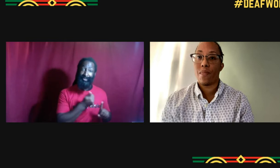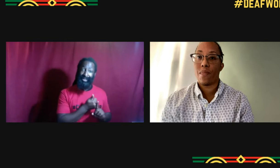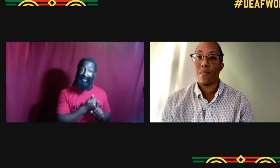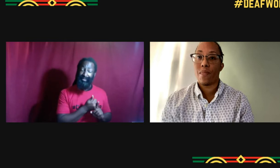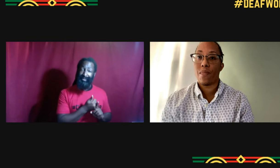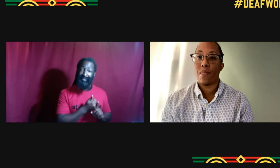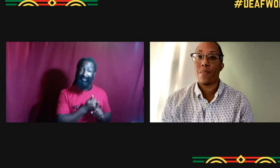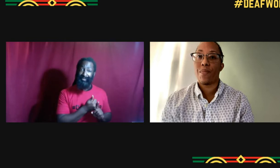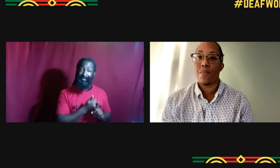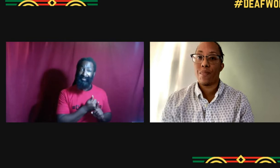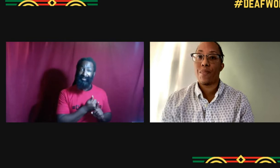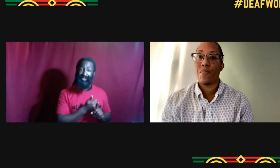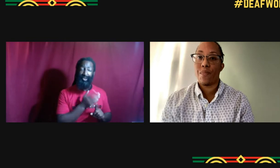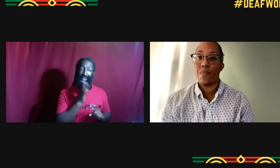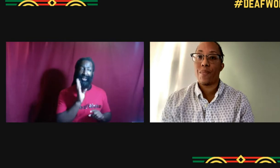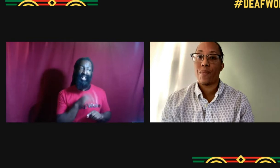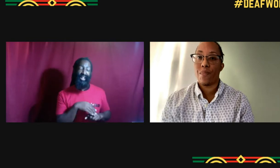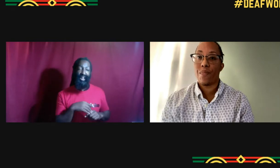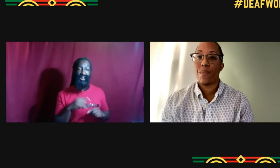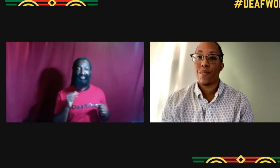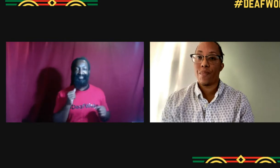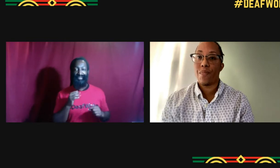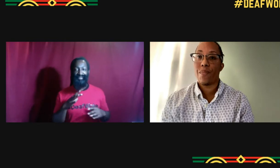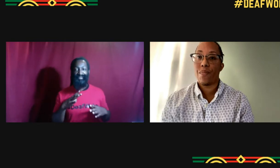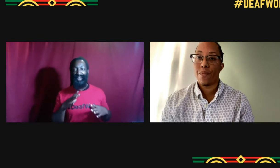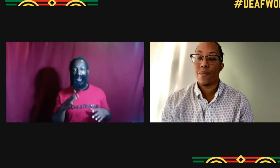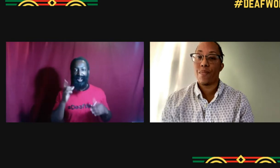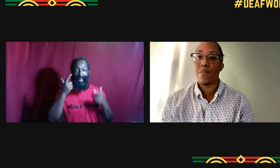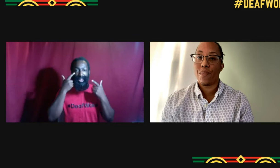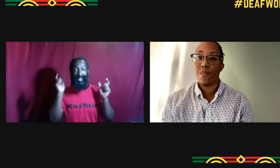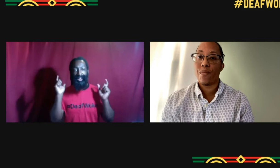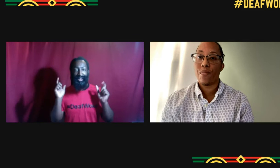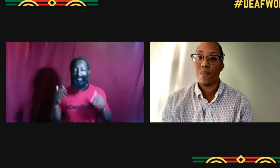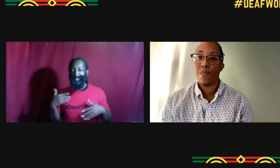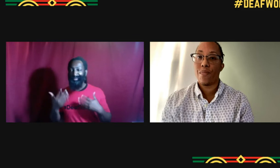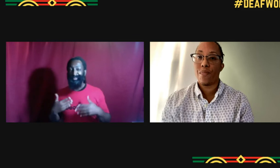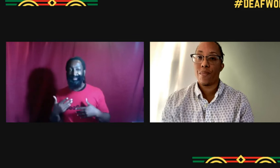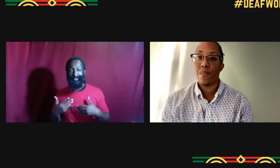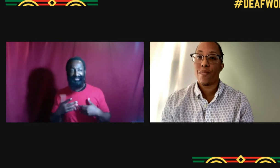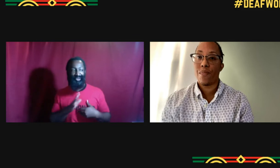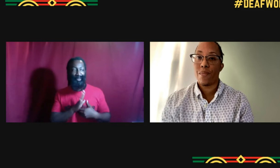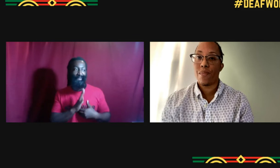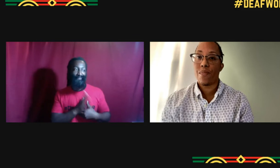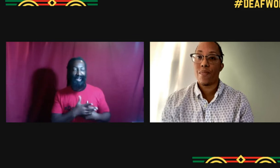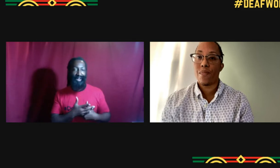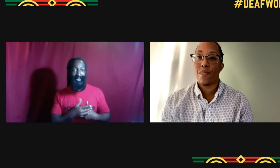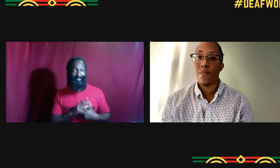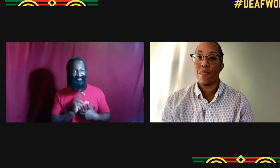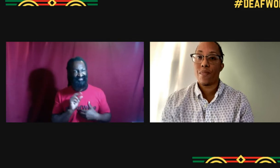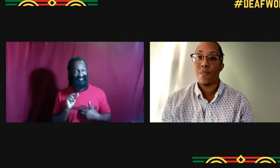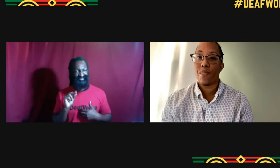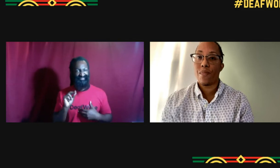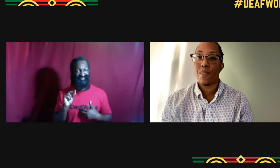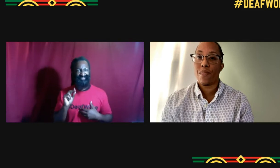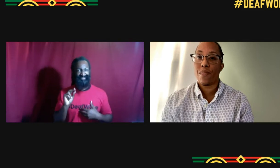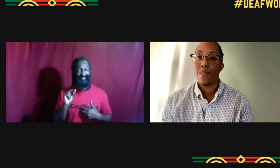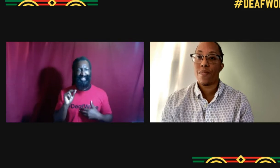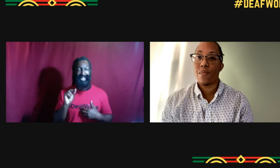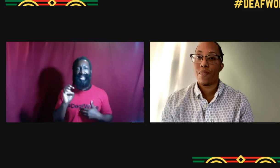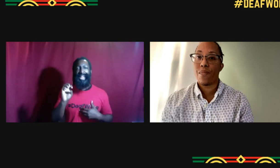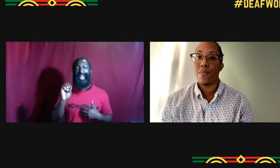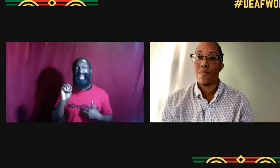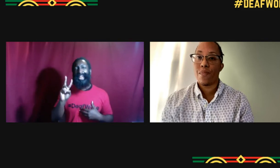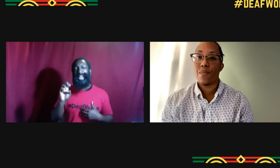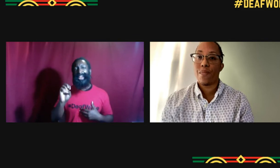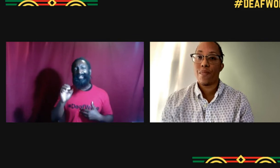we are adding to that harm. We're adding, potentially leading them to harm themselves. You know, when we